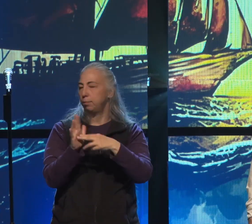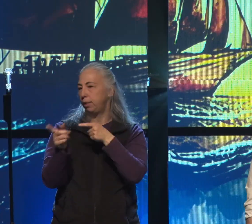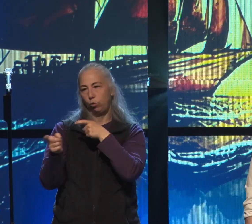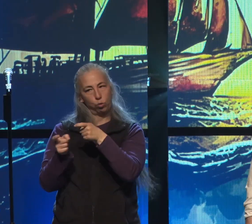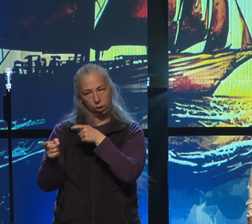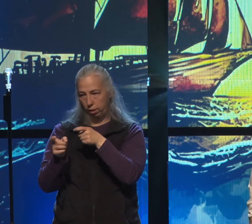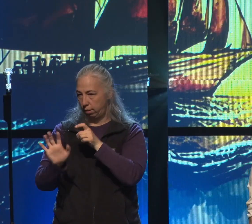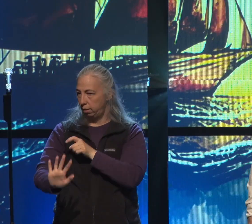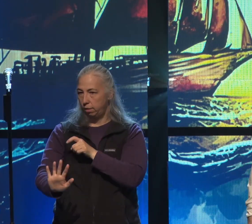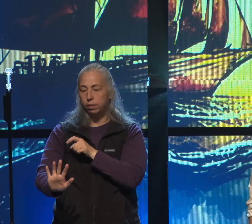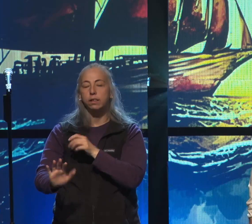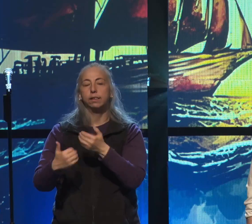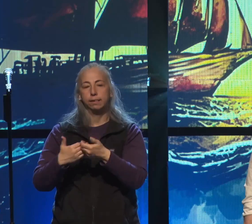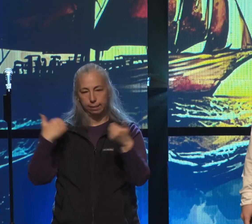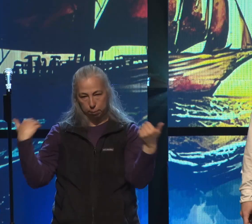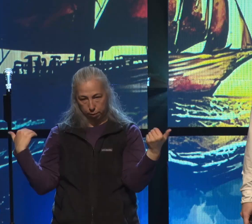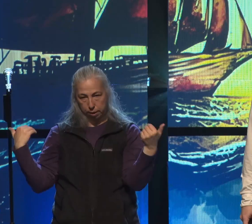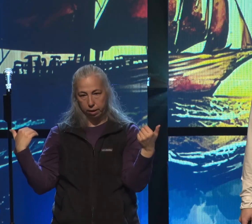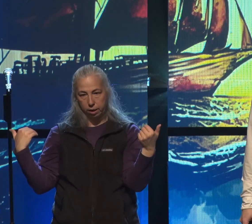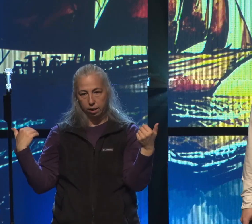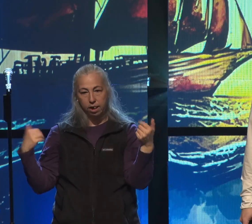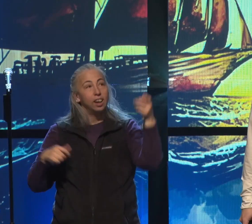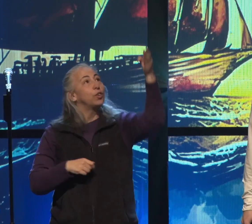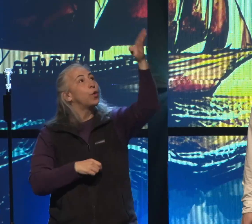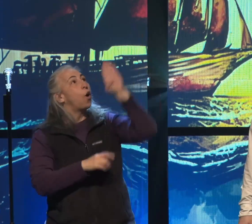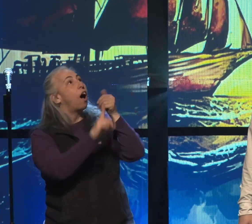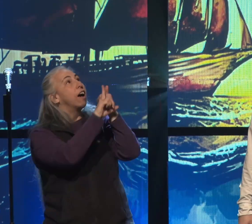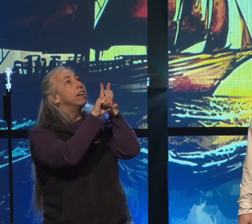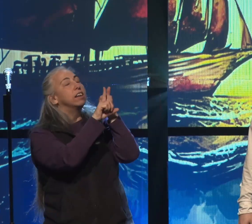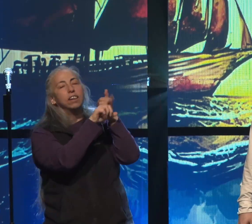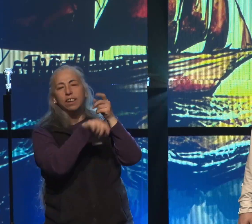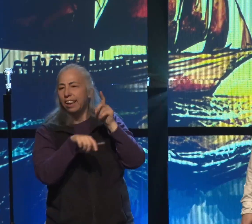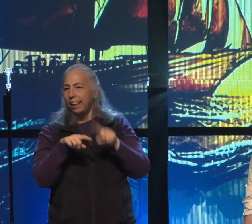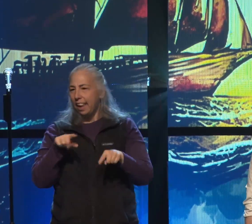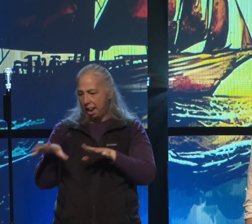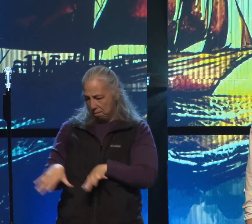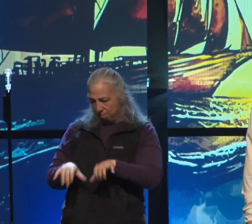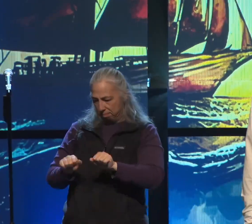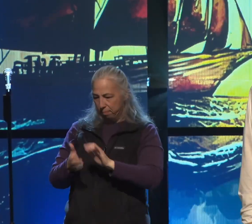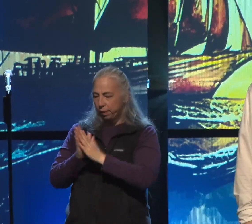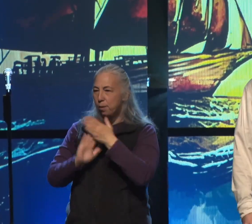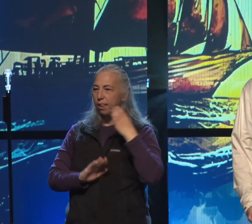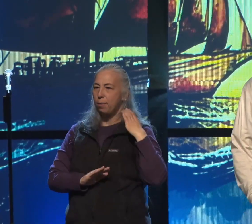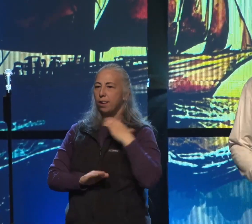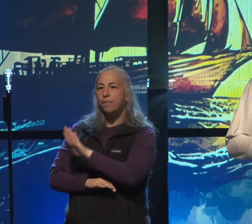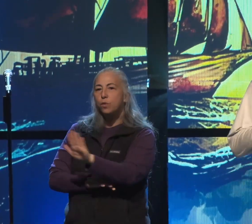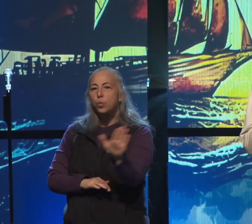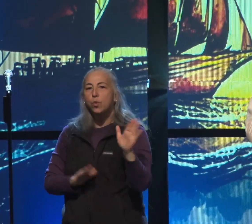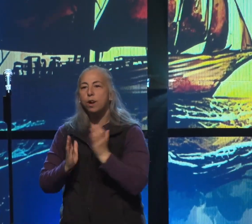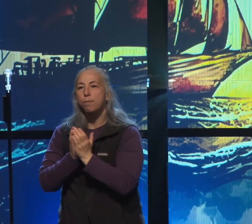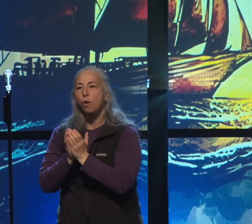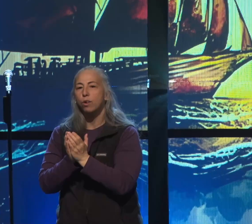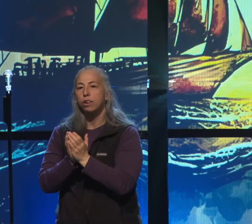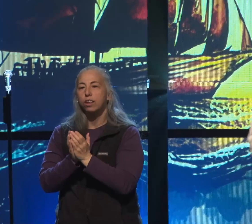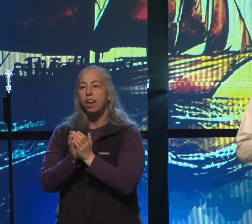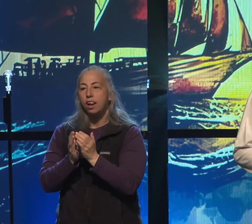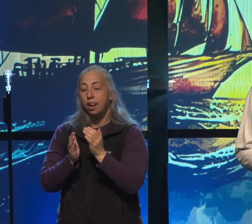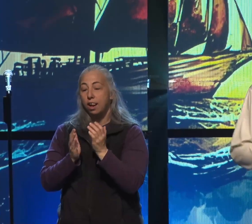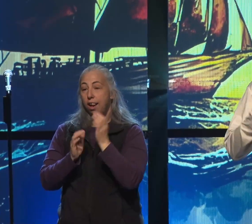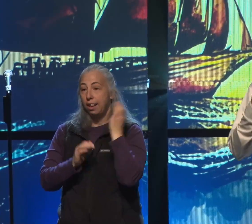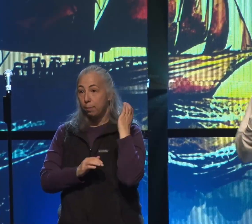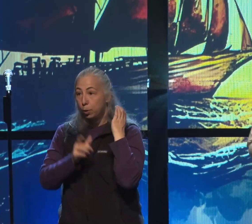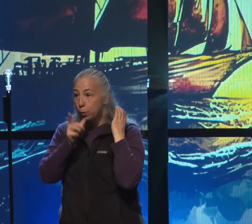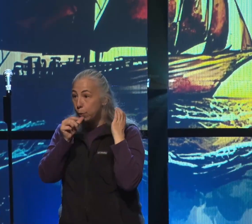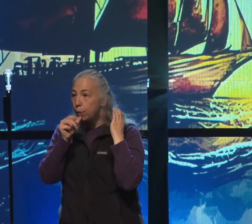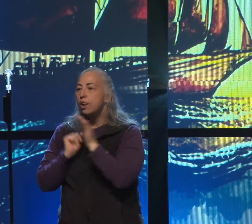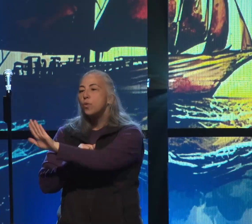So, listen, not even God's going to captain your boat, right? You've been given that responsibility. So, and here's the thing, if we don't